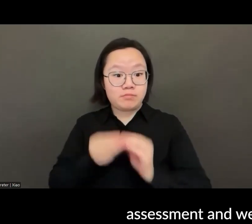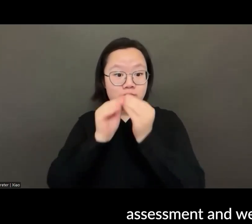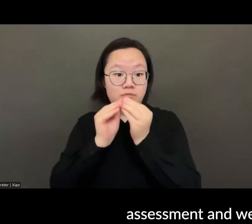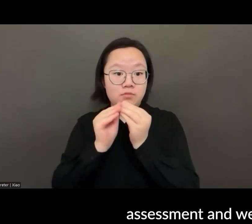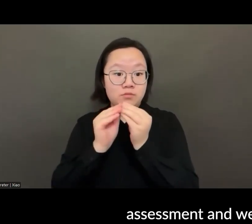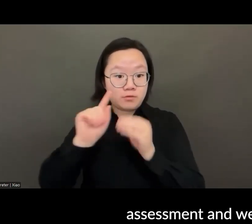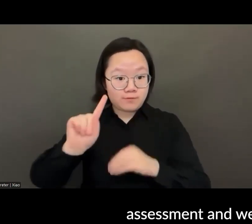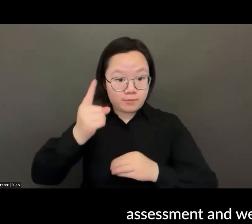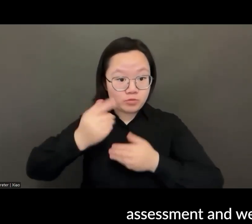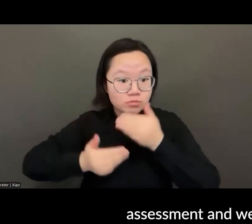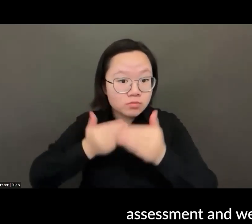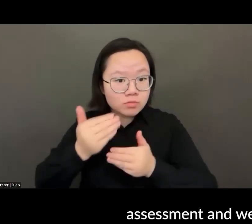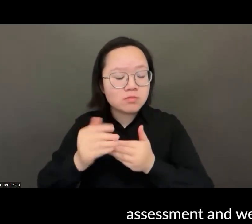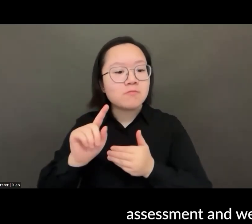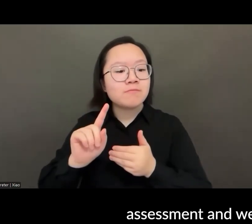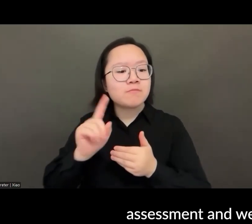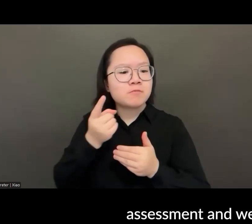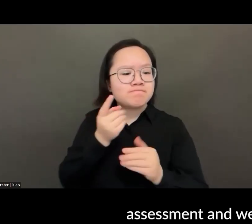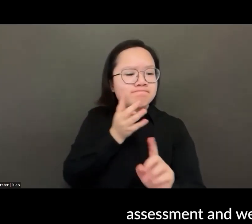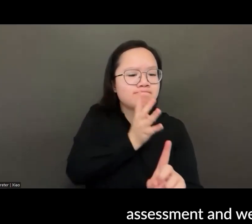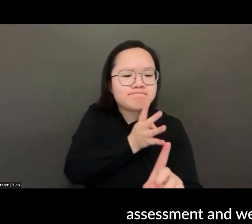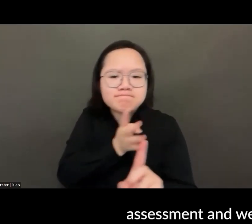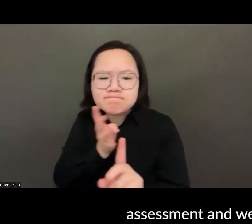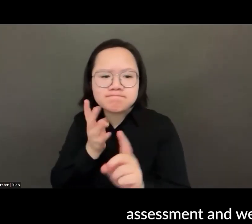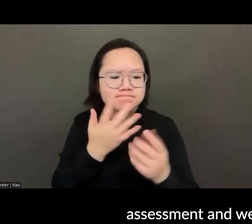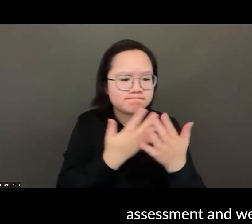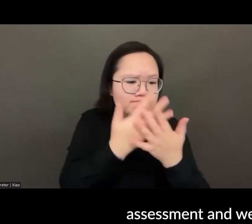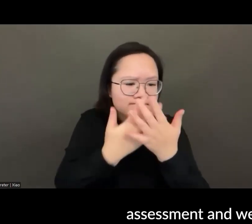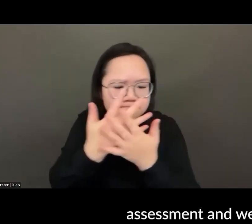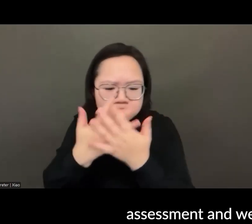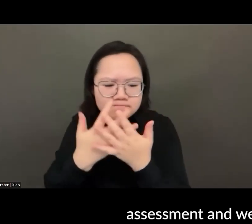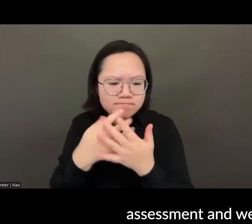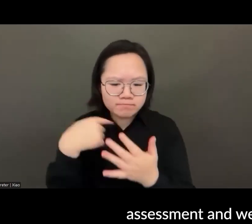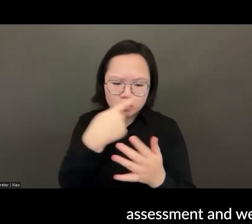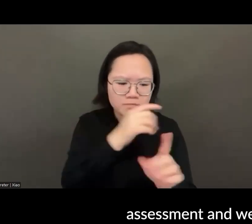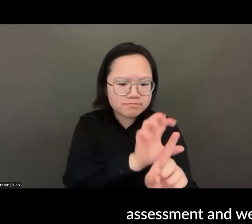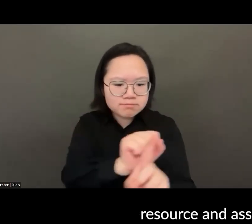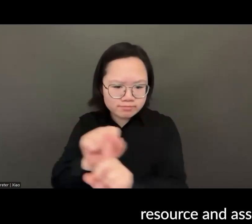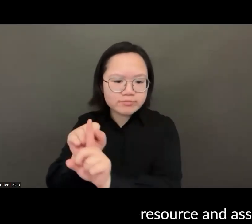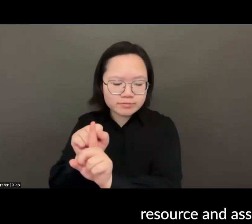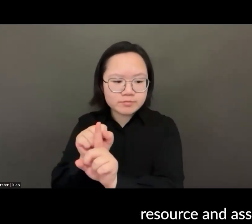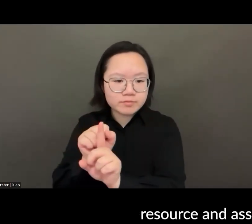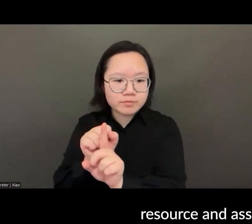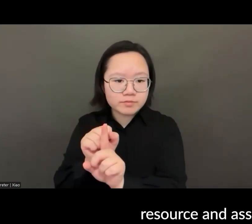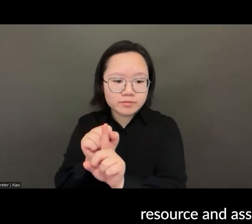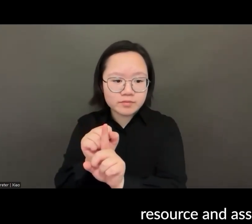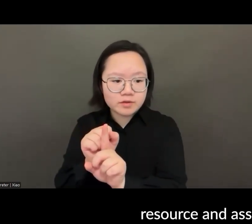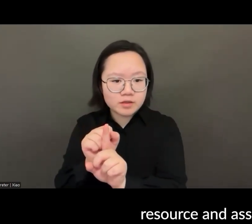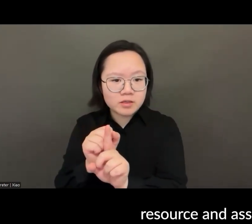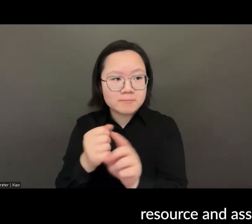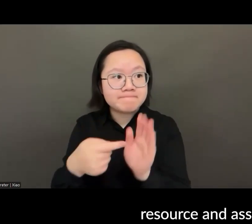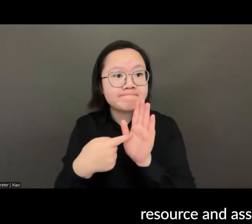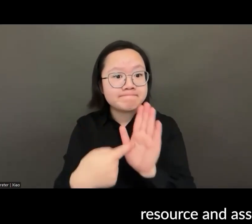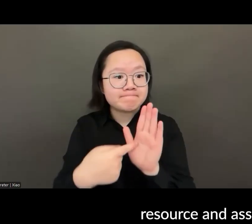holistic assessment. And we have done that through the so-called educational